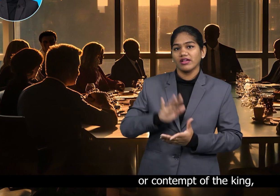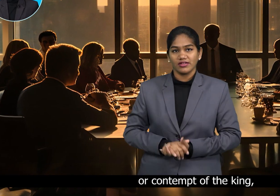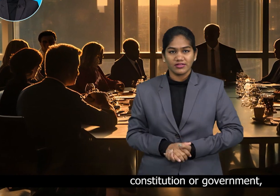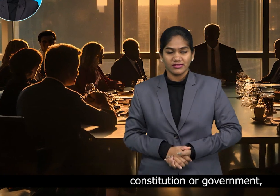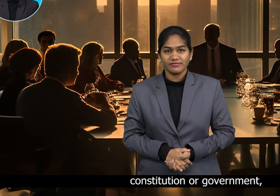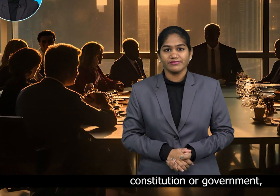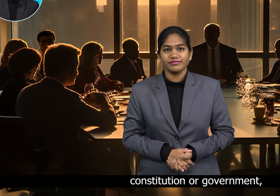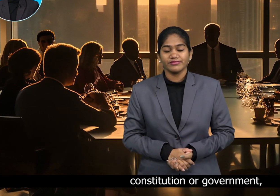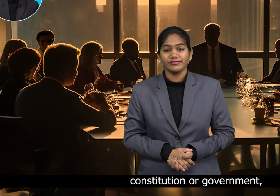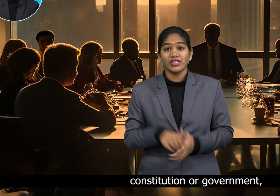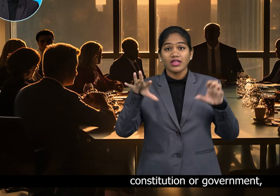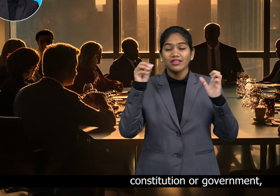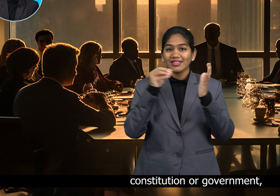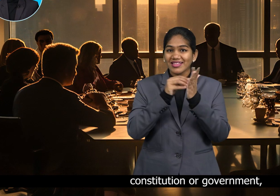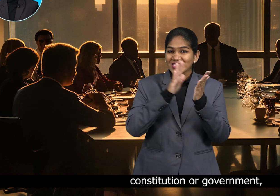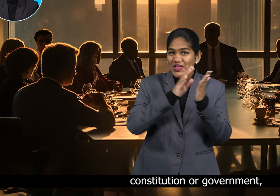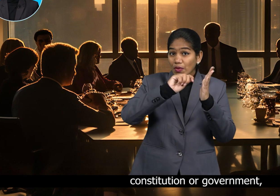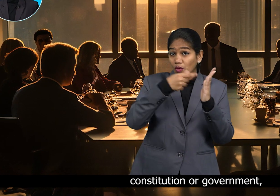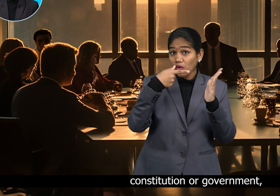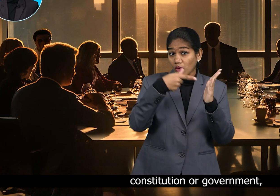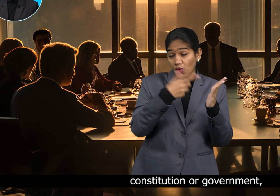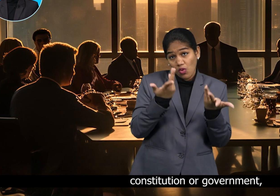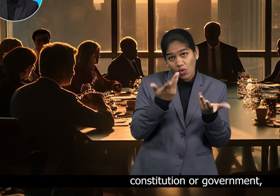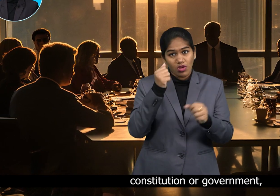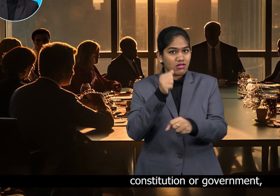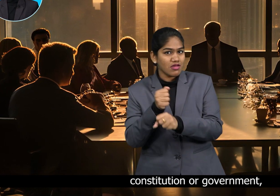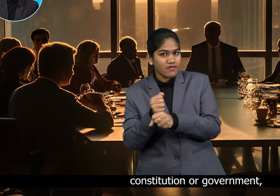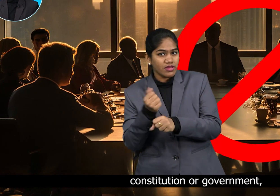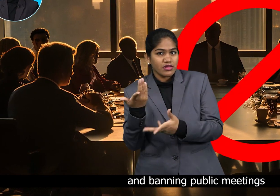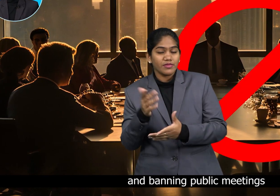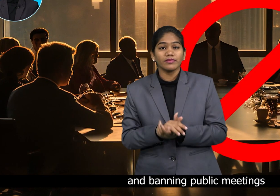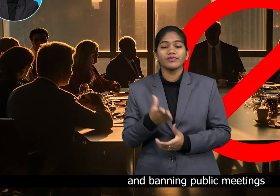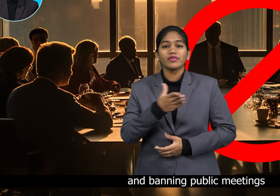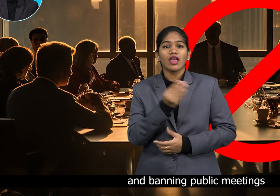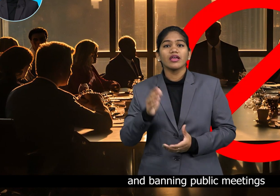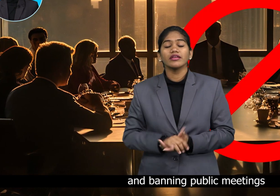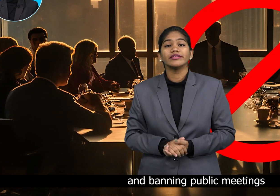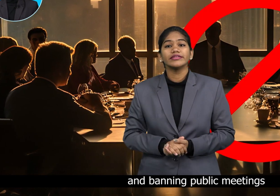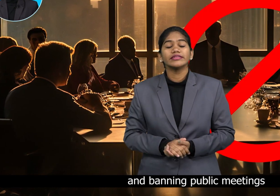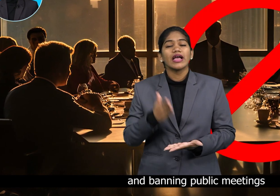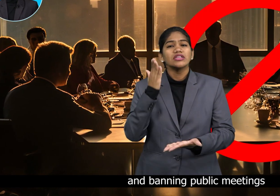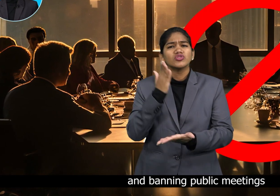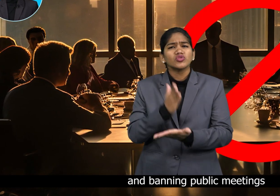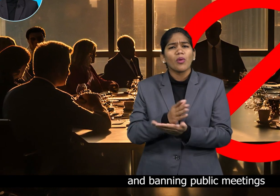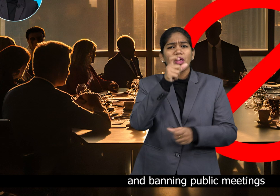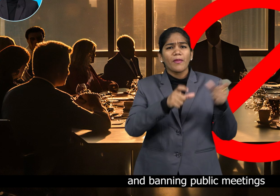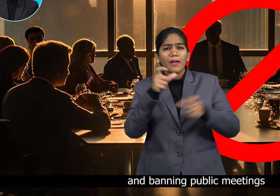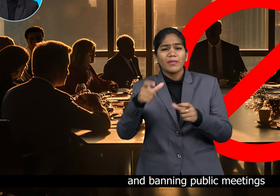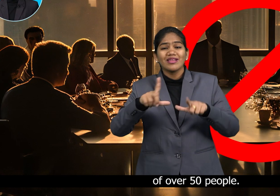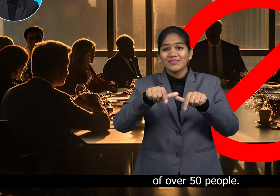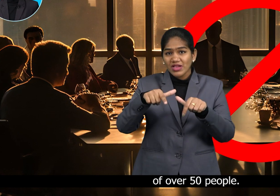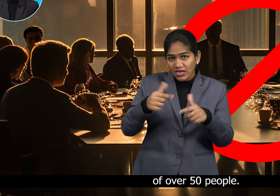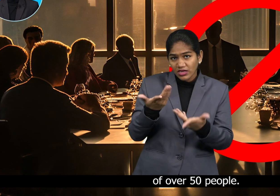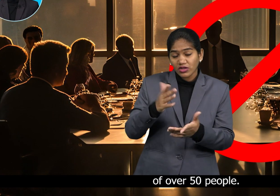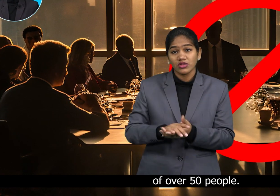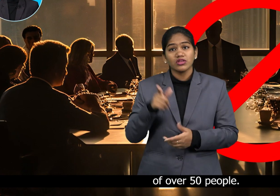Constitution or government and banning public meetings